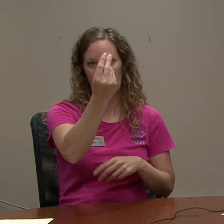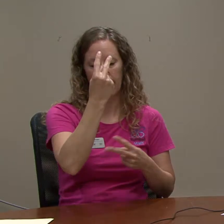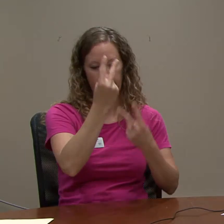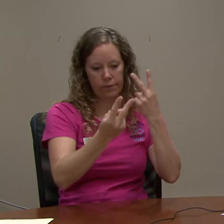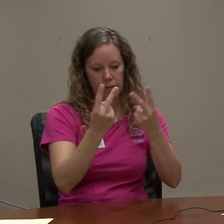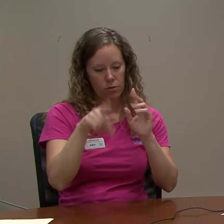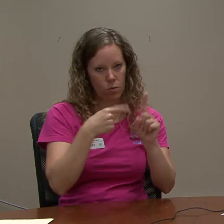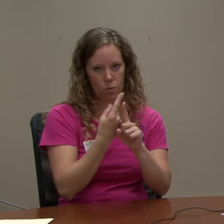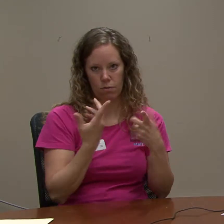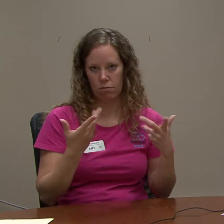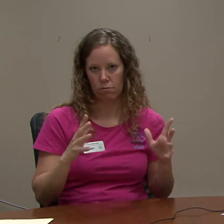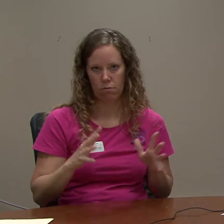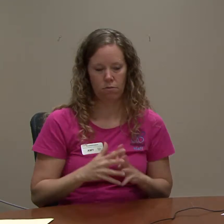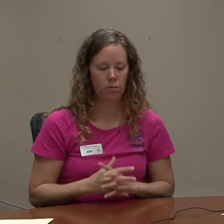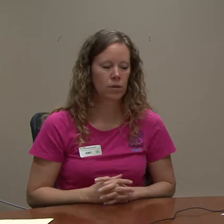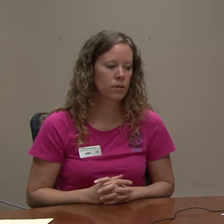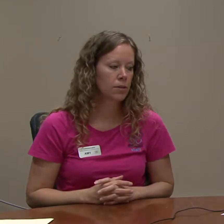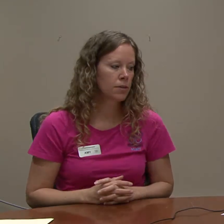only.